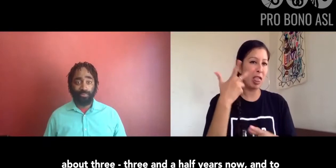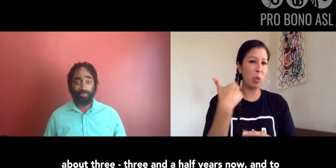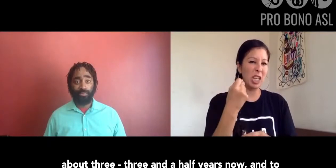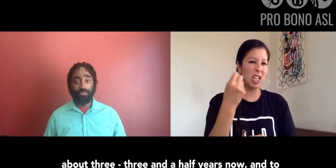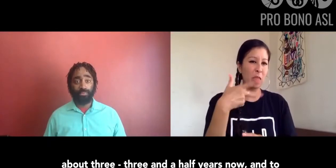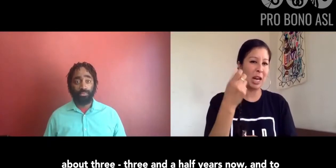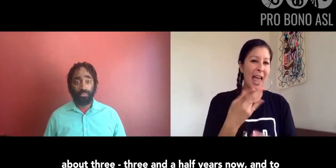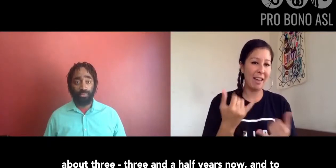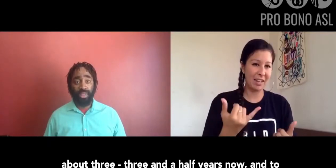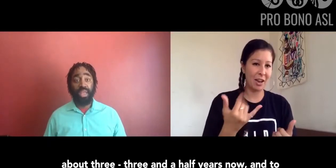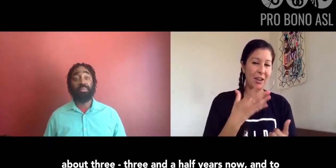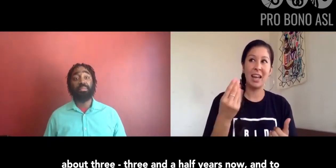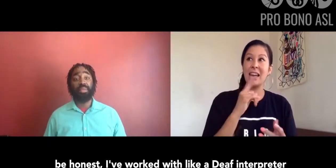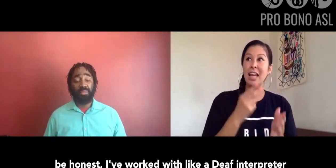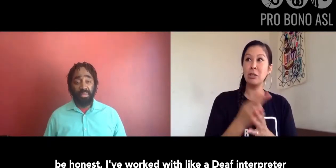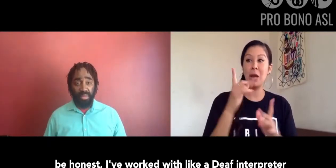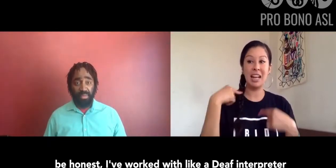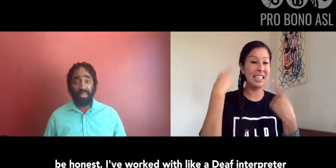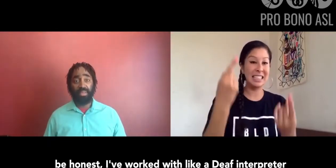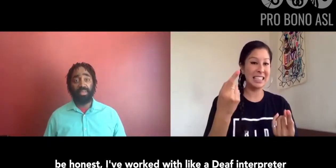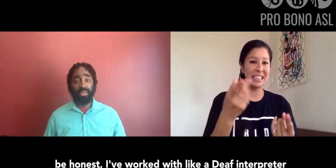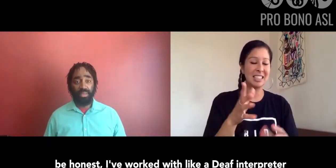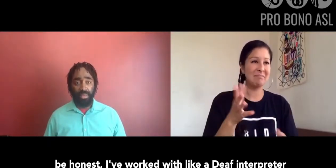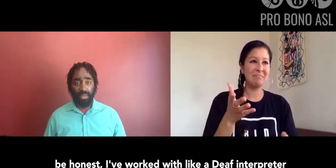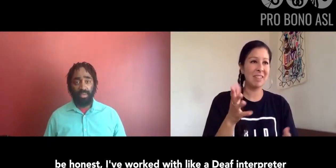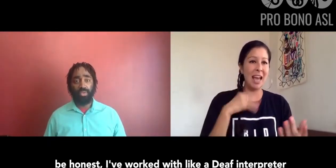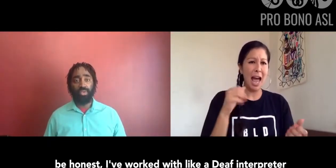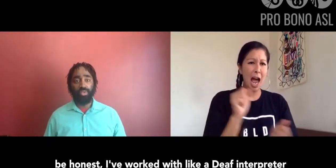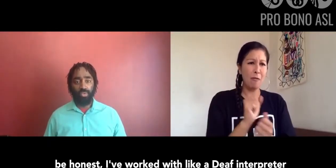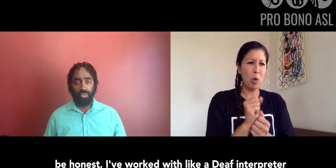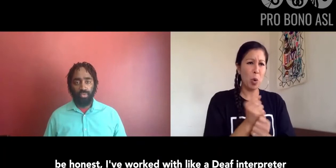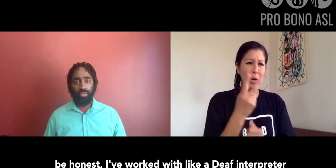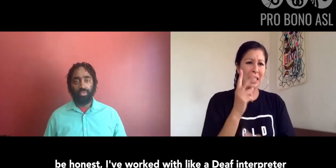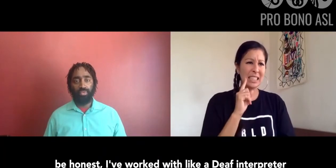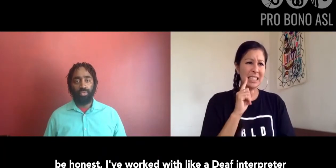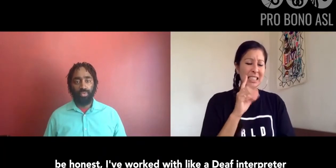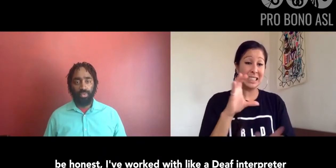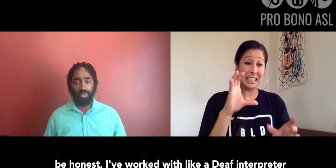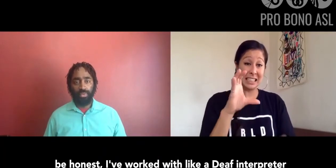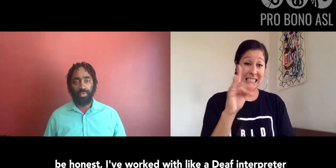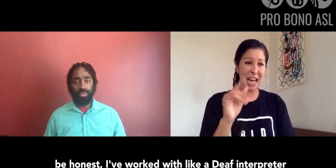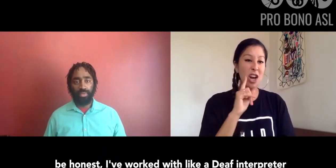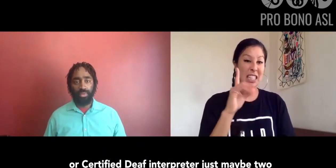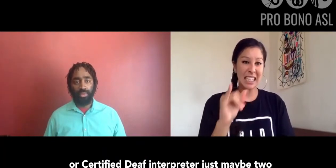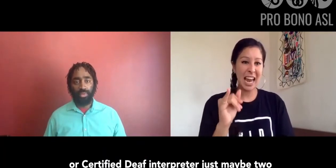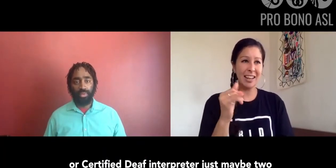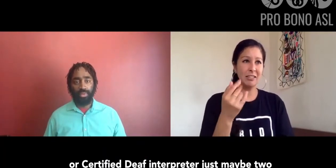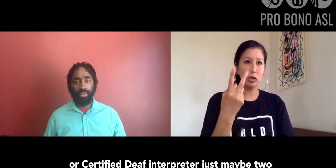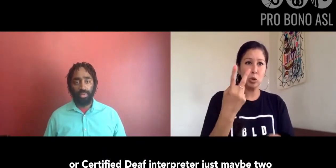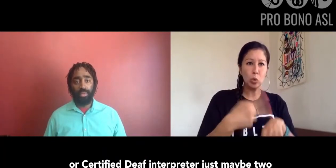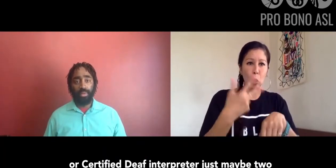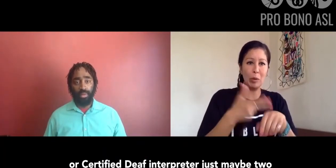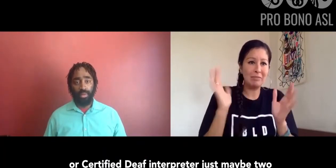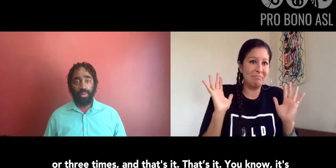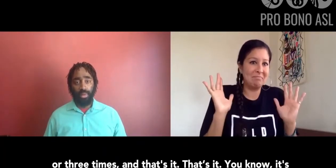about 3.5 years now. And to be honest, I've worked with like a deaf interpreter, a certified deaf